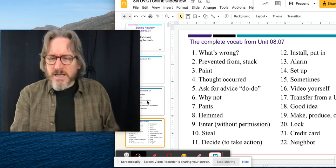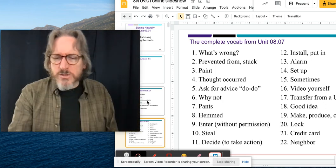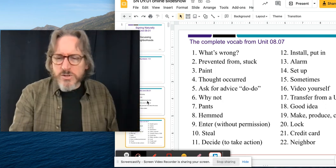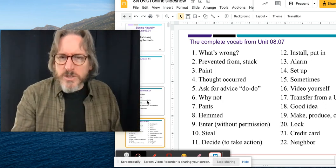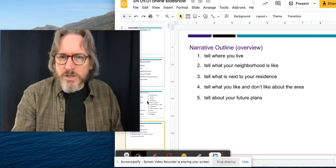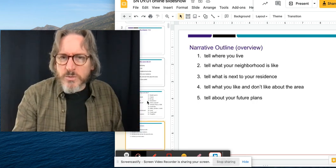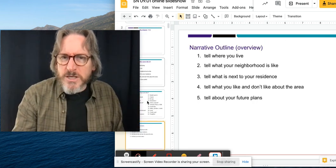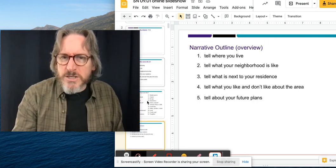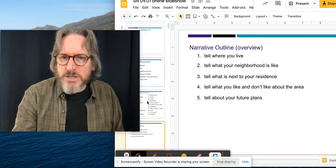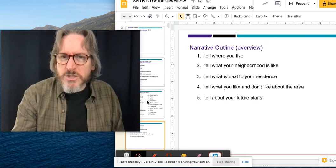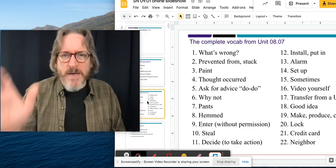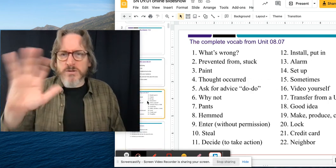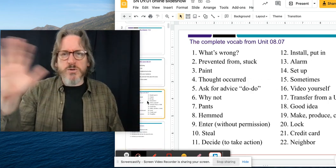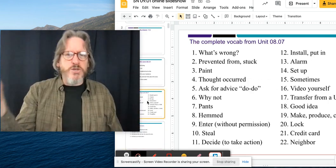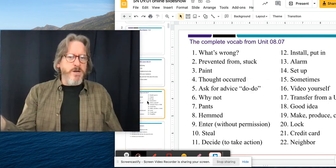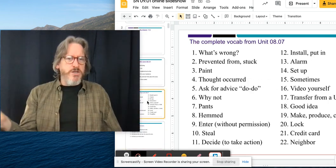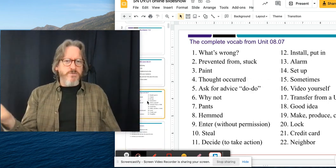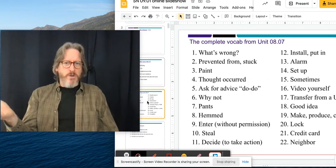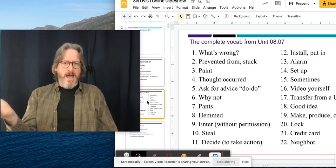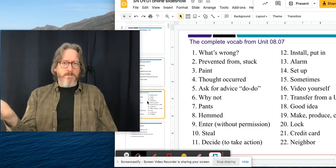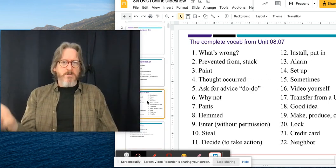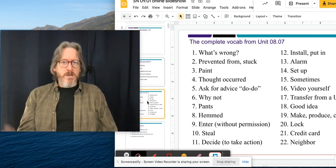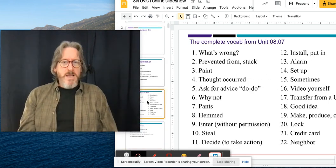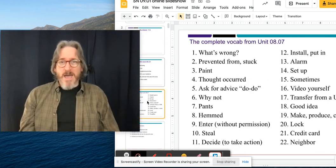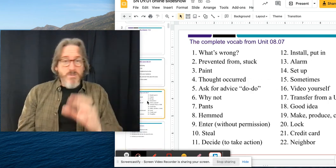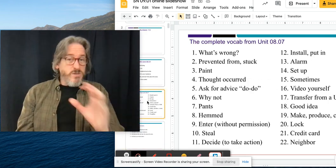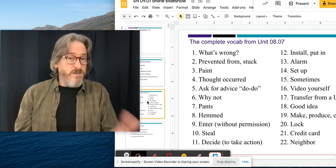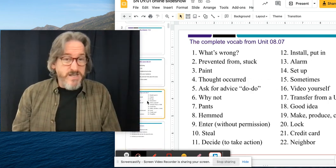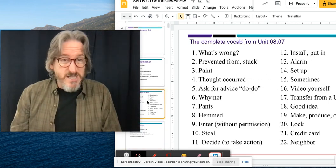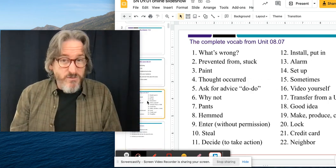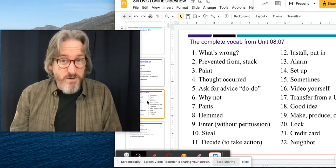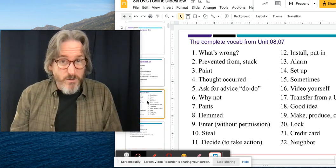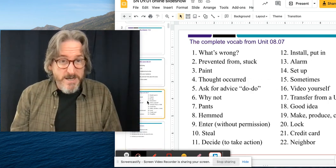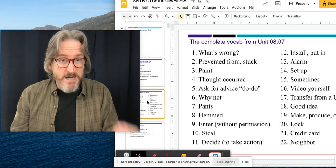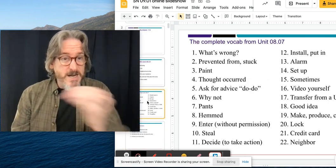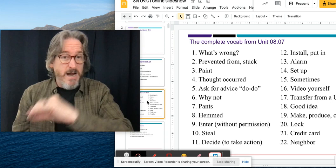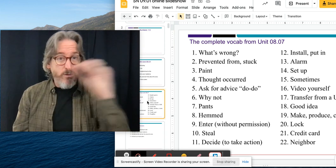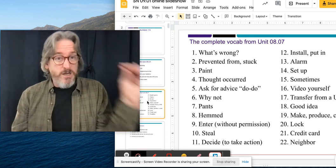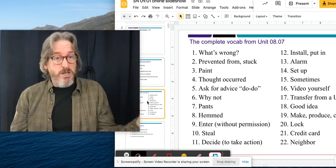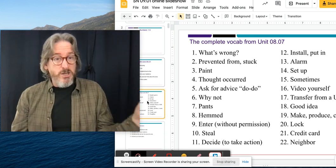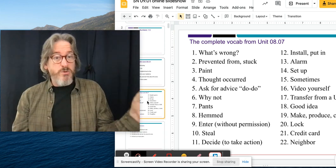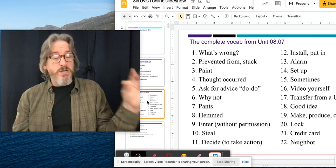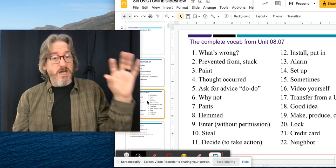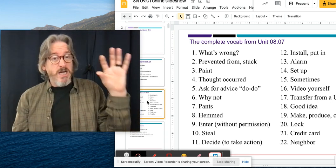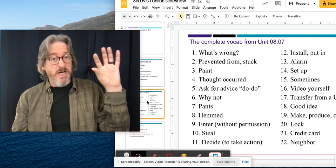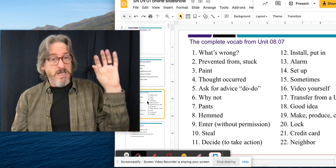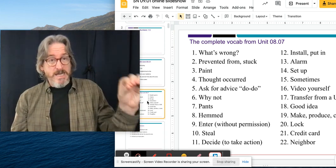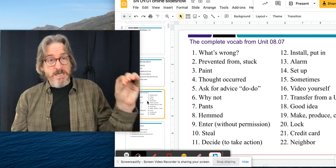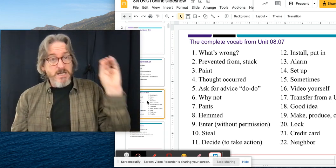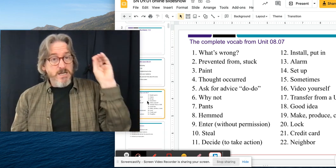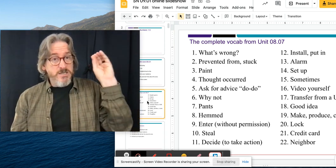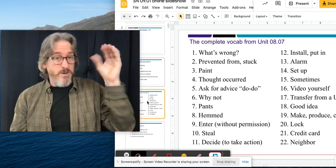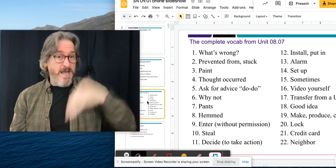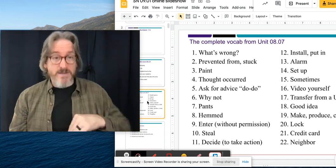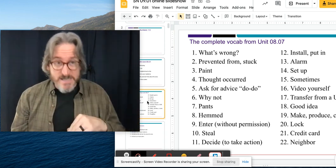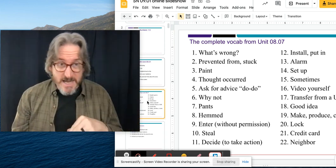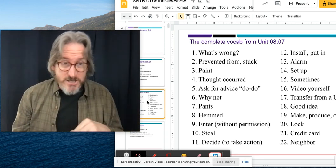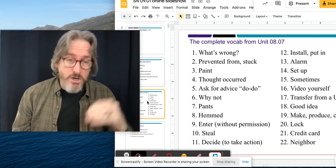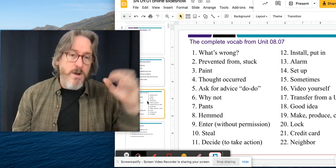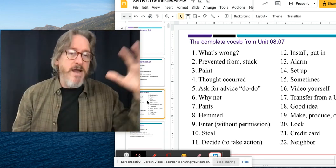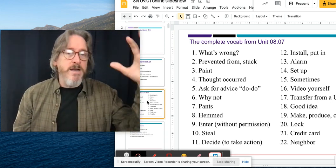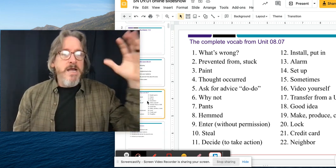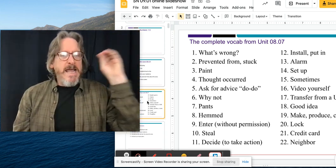I think there's only 22. Yeah, there's only 22 vocab. And most of it's stuff we've already done. And I will include a link to, again,